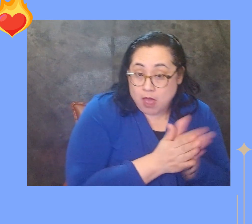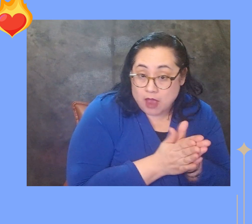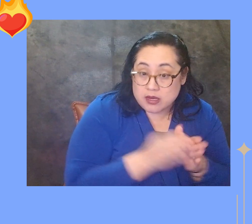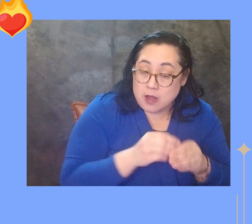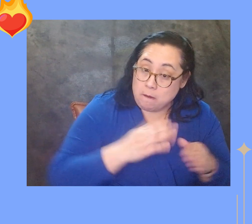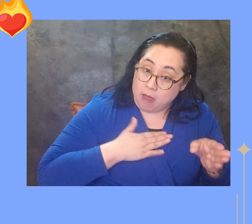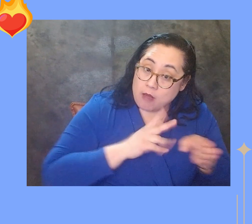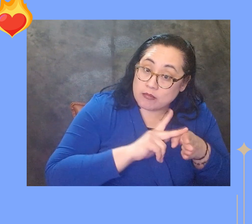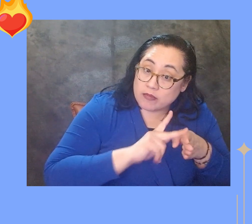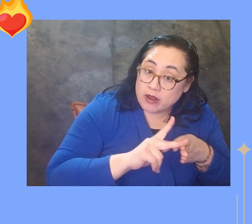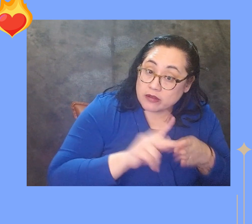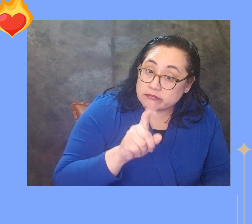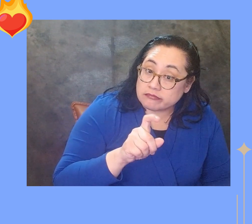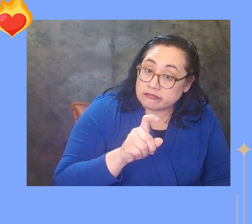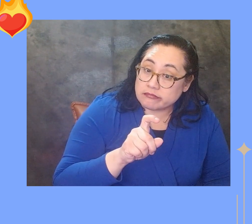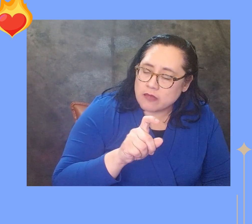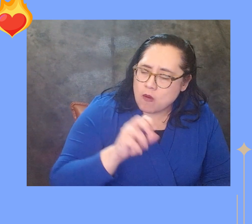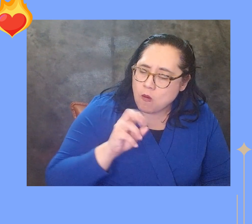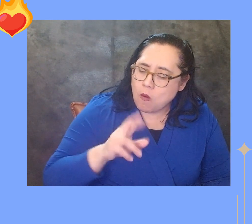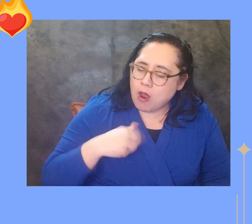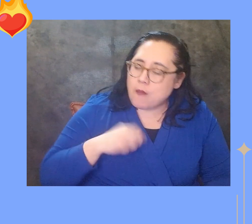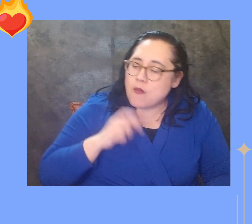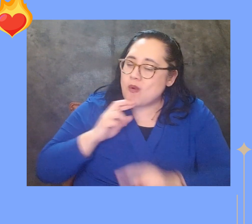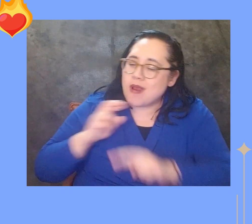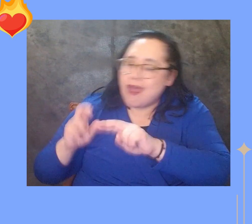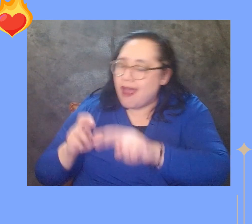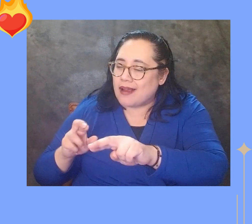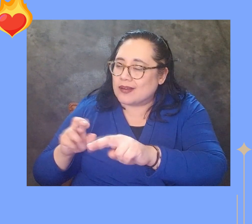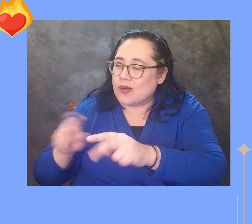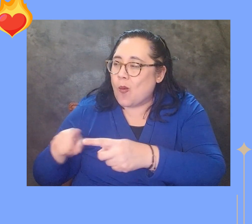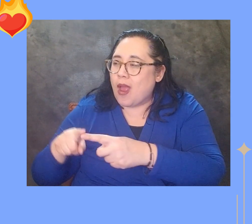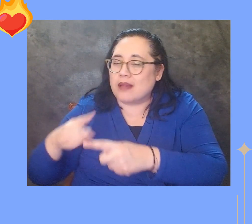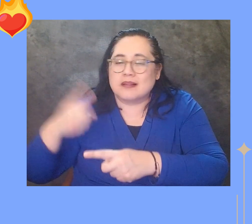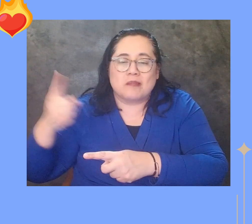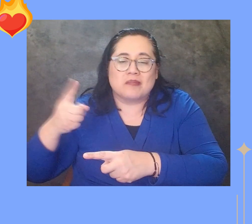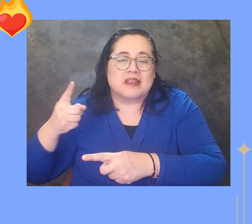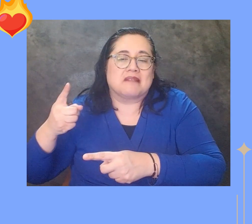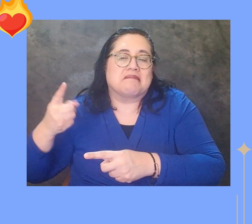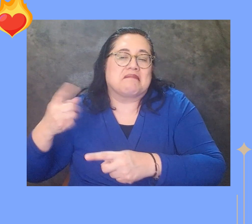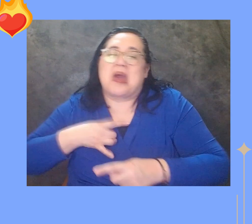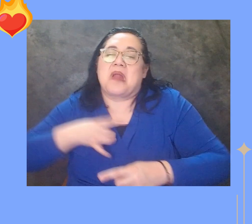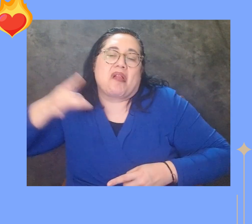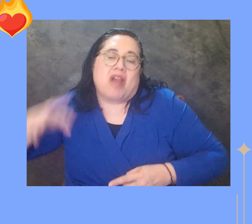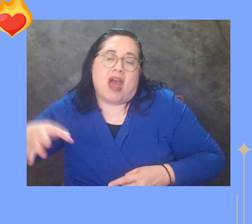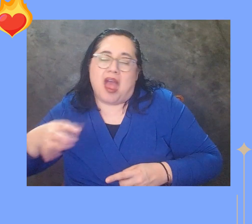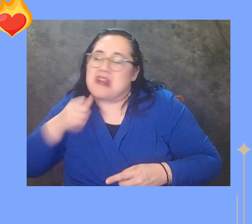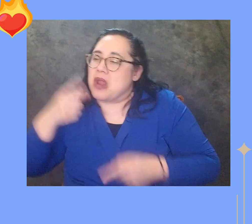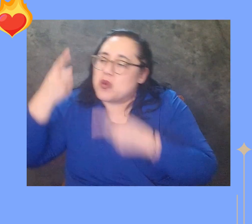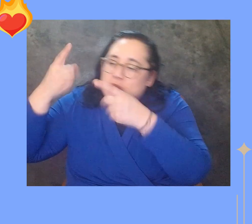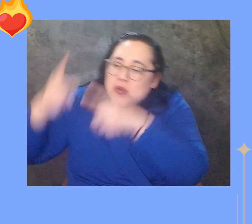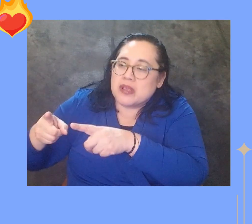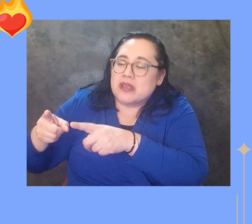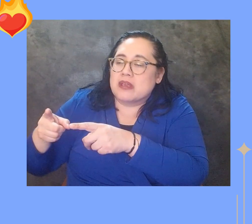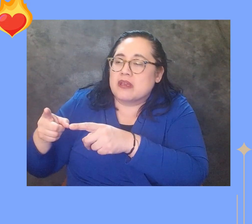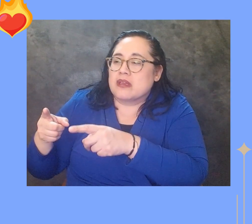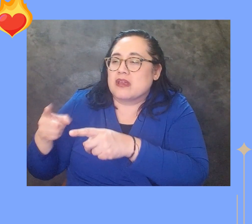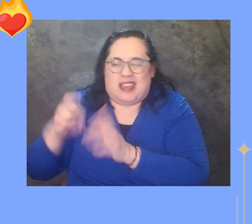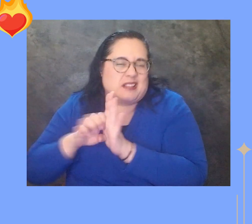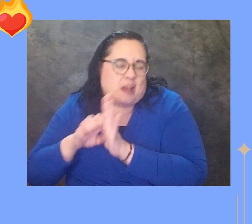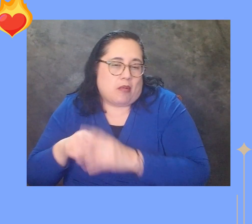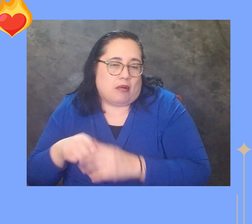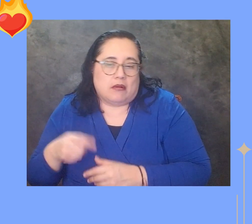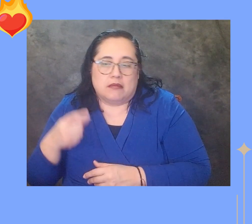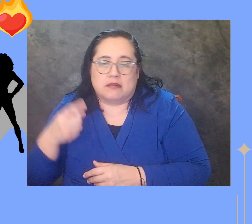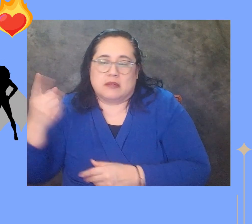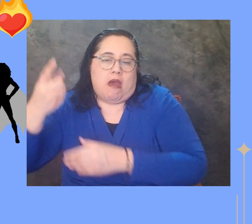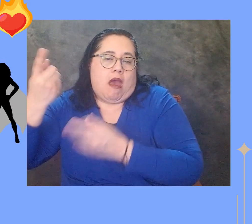act with passion in my profession? Or am I reacting when something I don't like happens, or when something